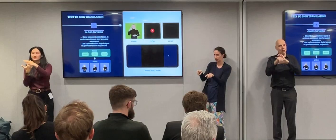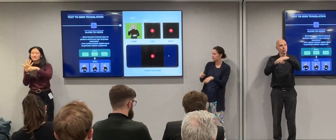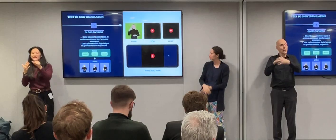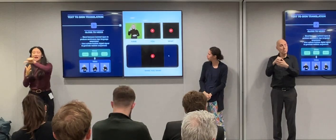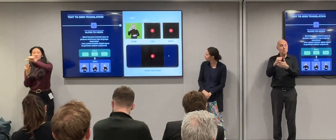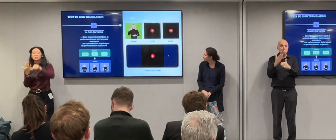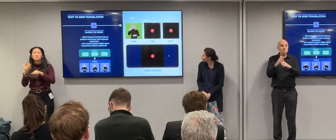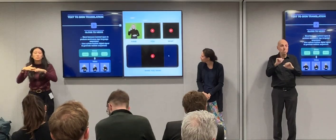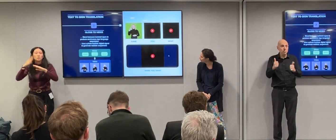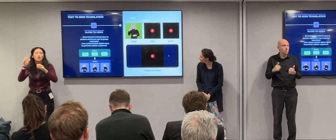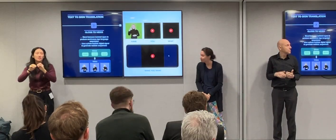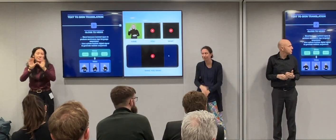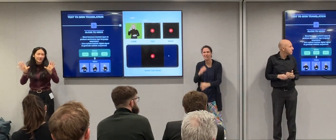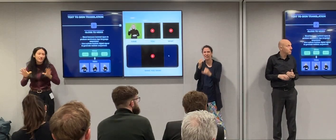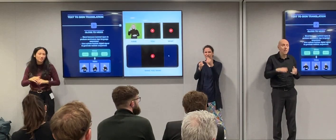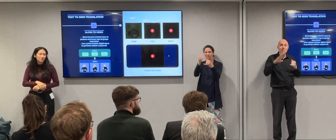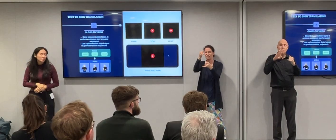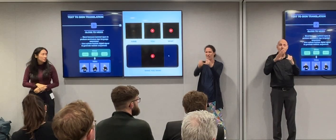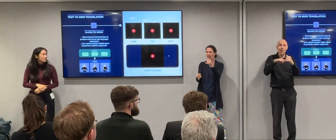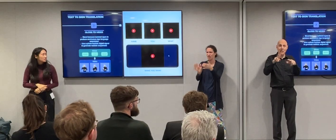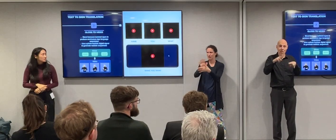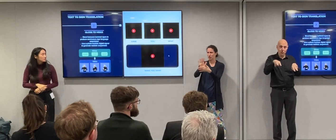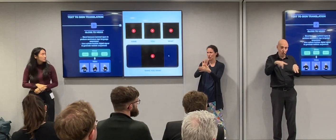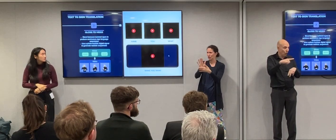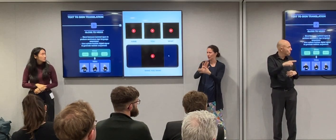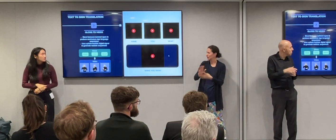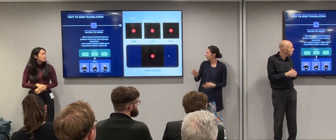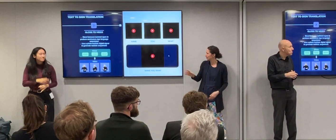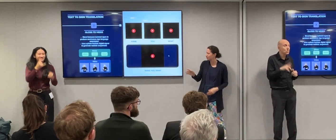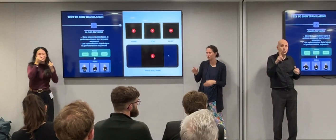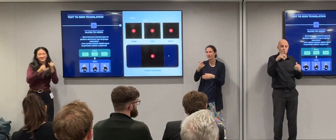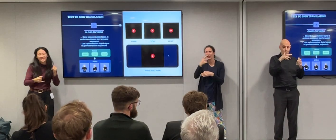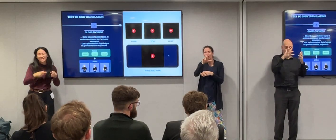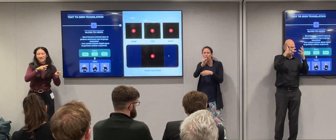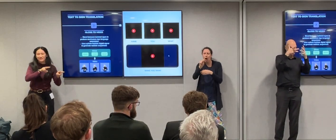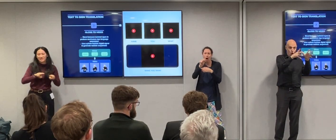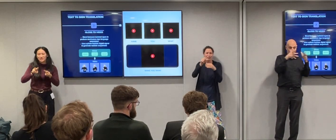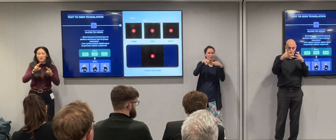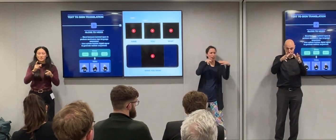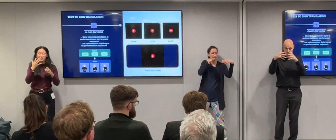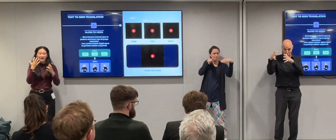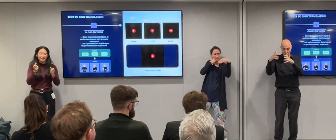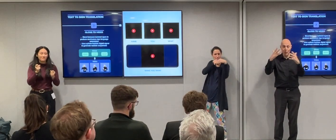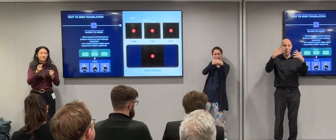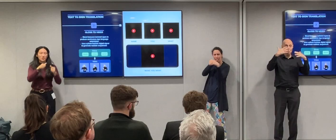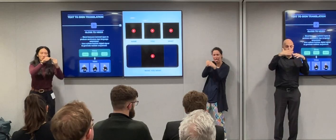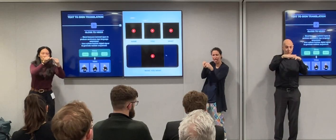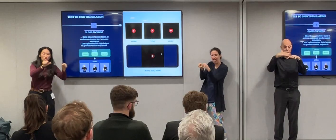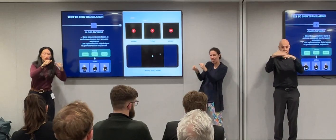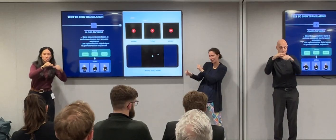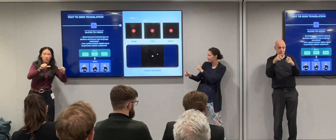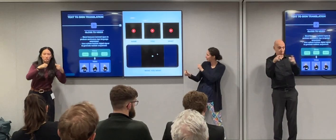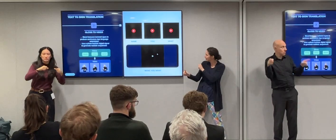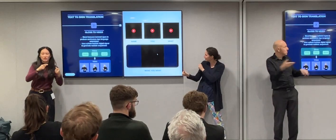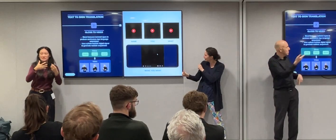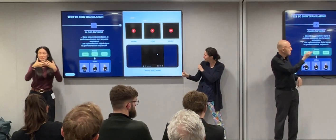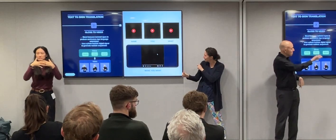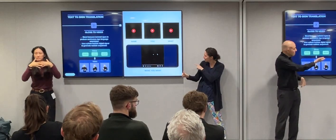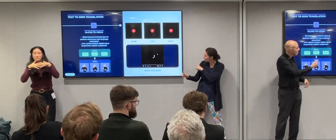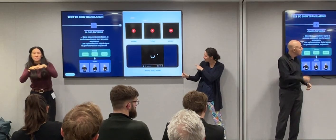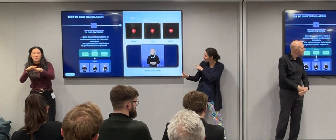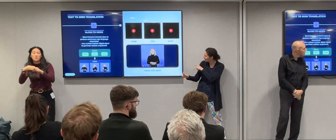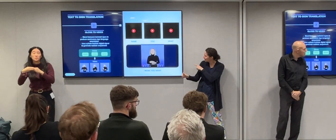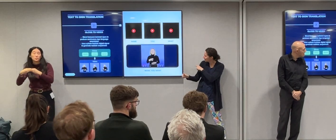So then for the final video for this translation, we take those glosses, we blend between them to generate that full sentence.